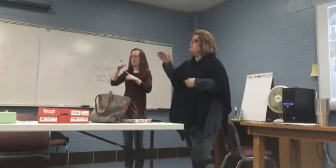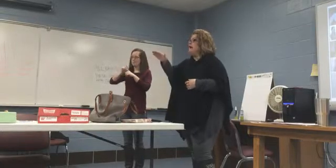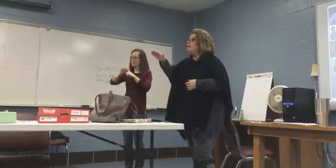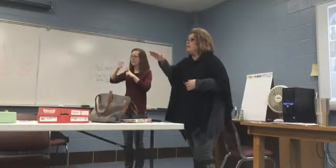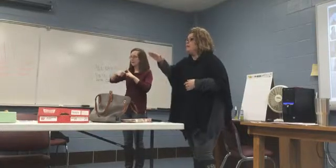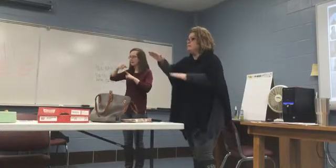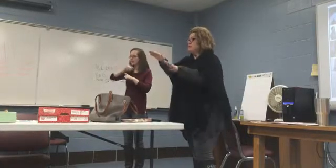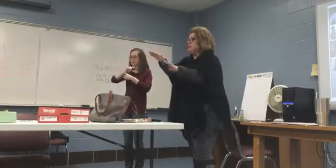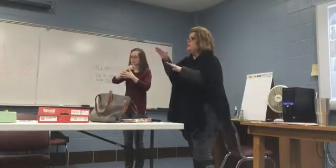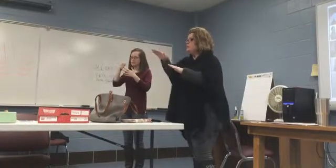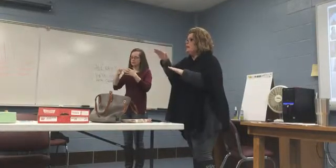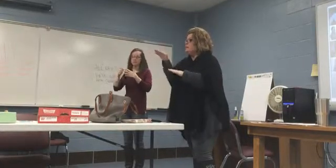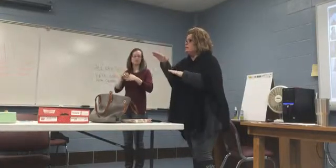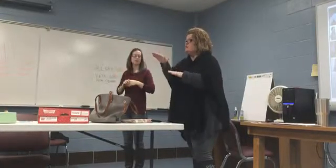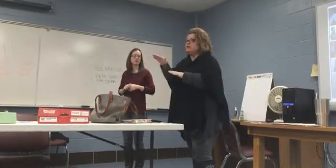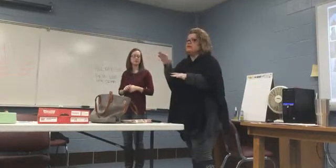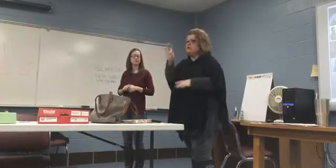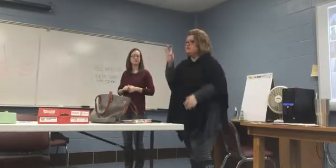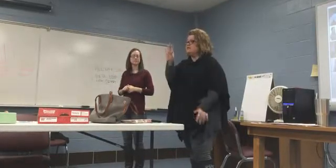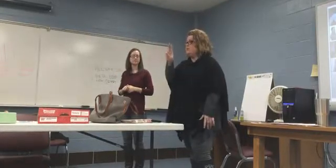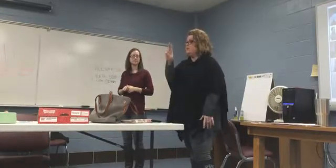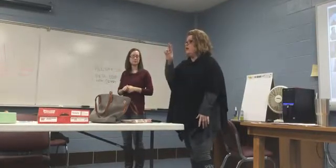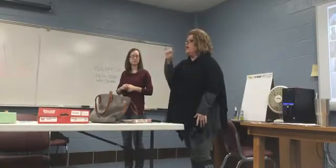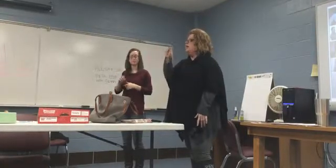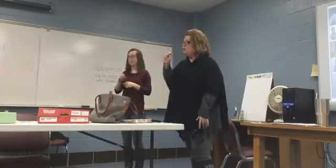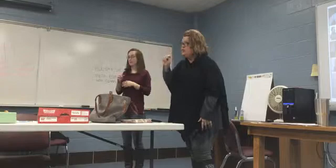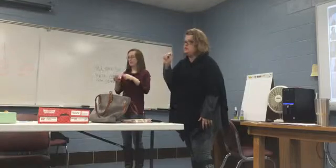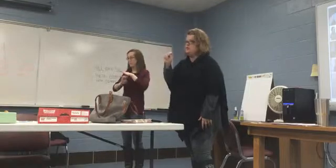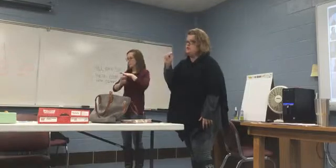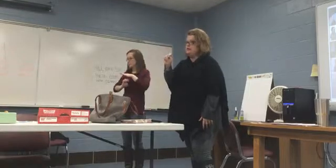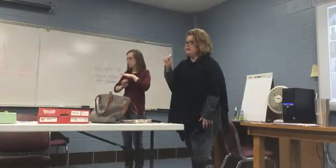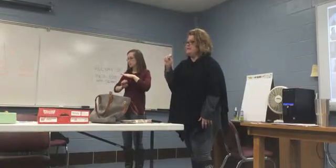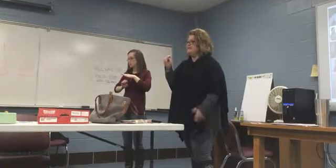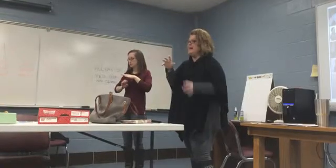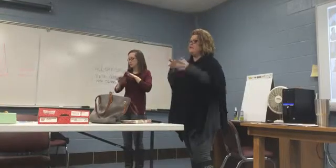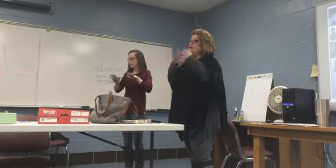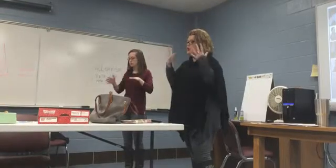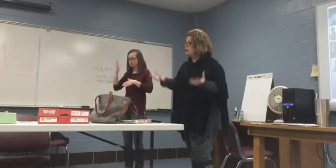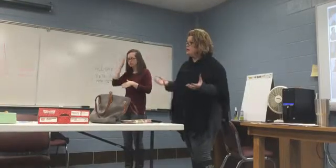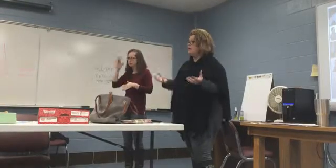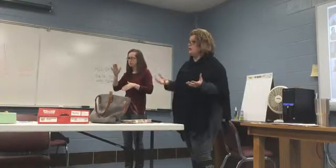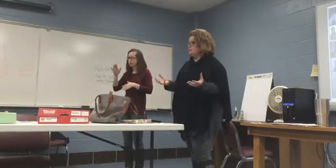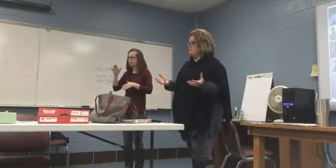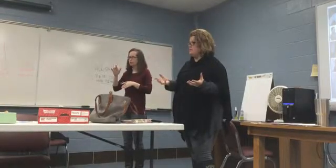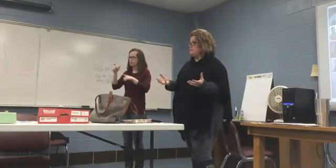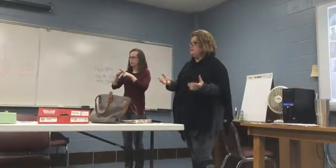may have you may have an elementary child who doesn't know what fruit is because they haven't learned food groups.